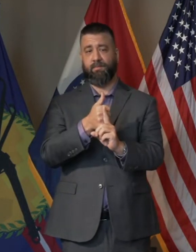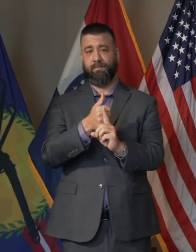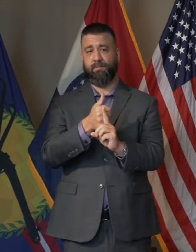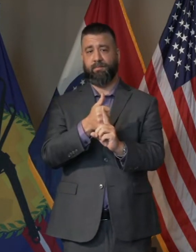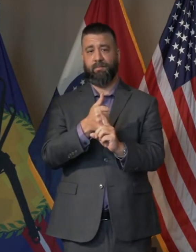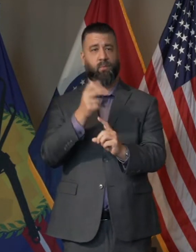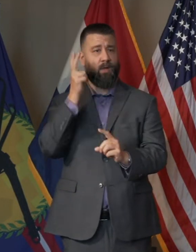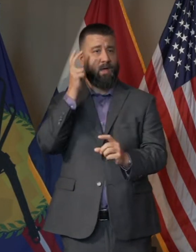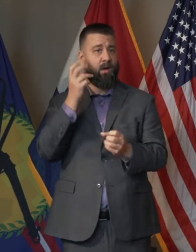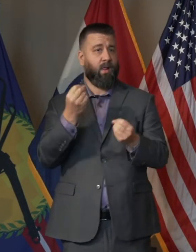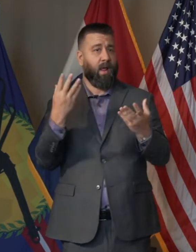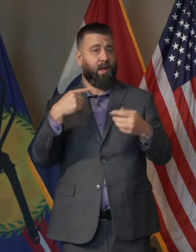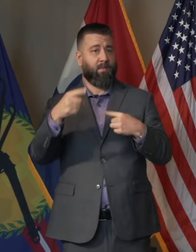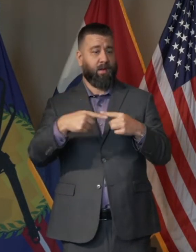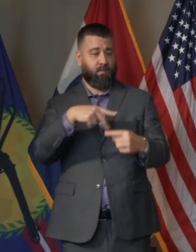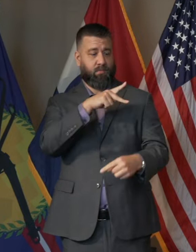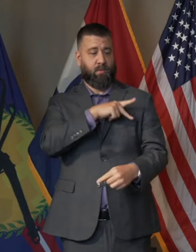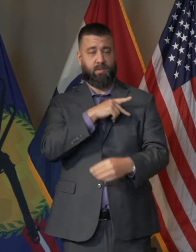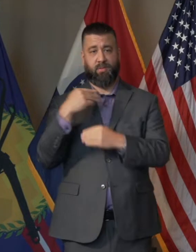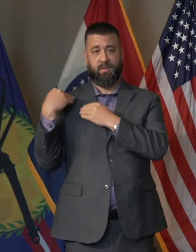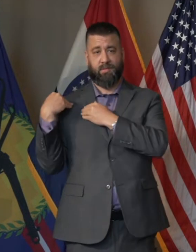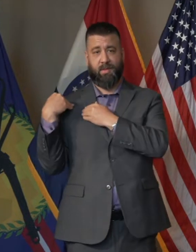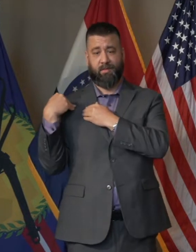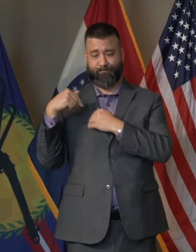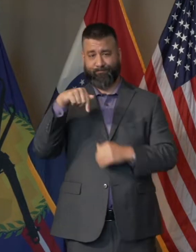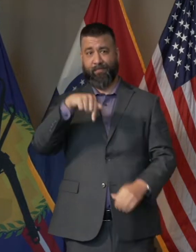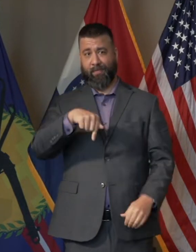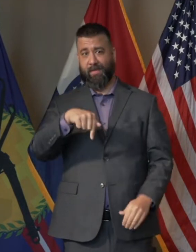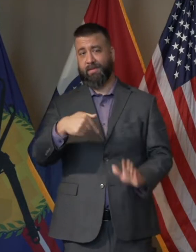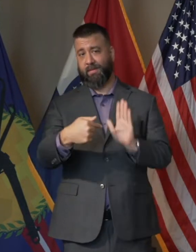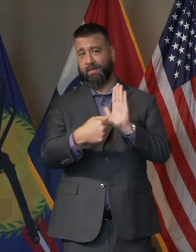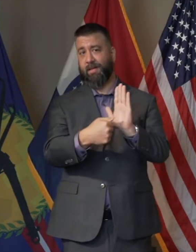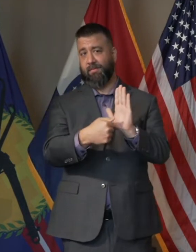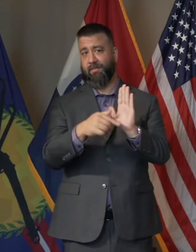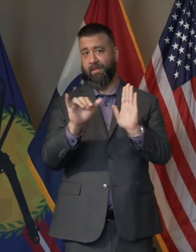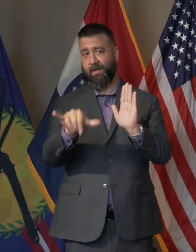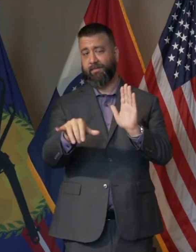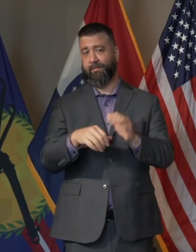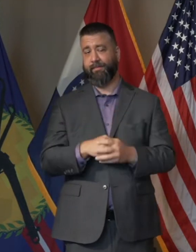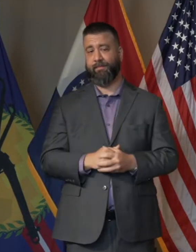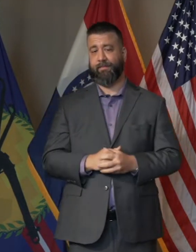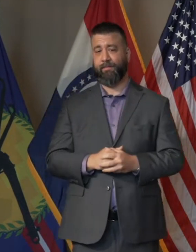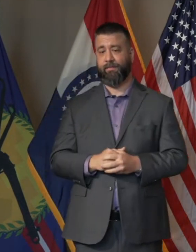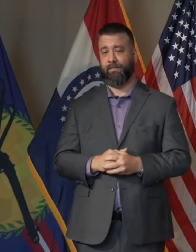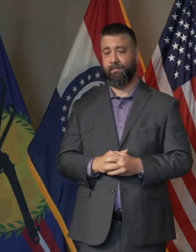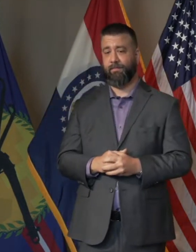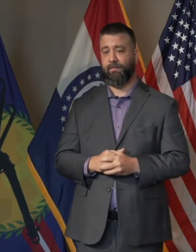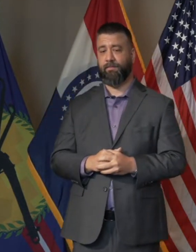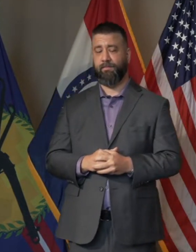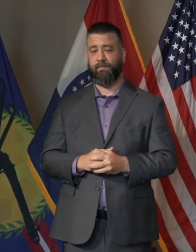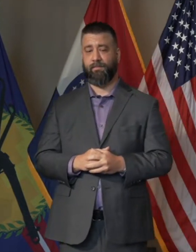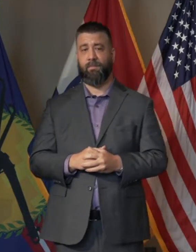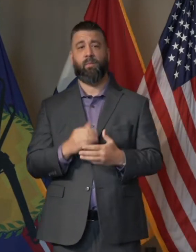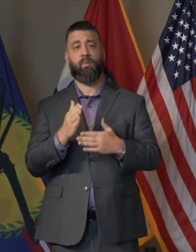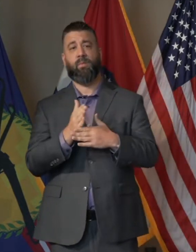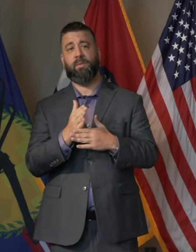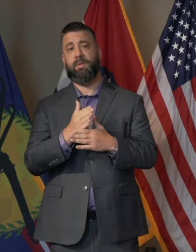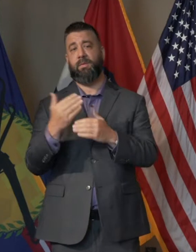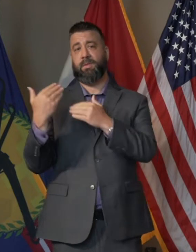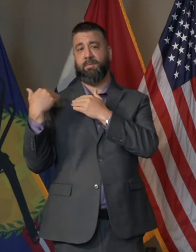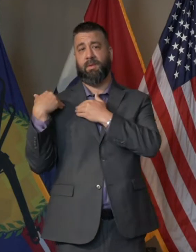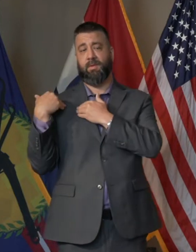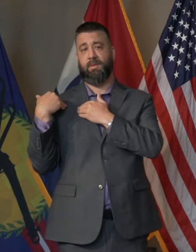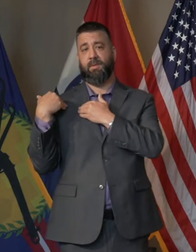responsibility. This is an example of personal responsibility. And as we share this responsibility